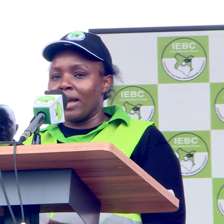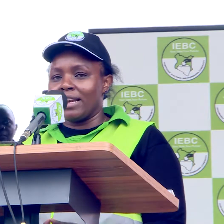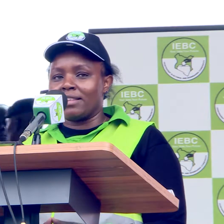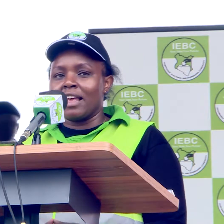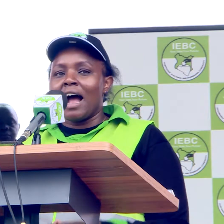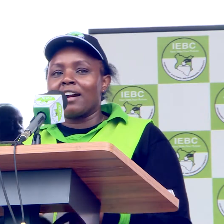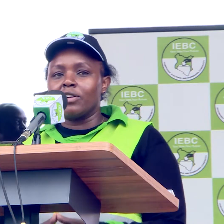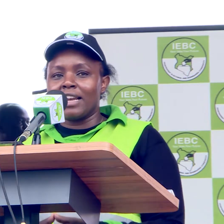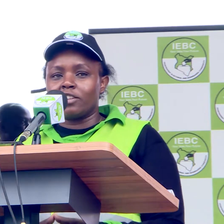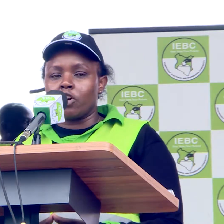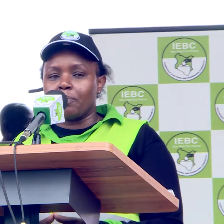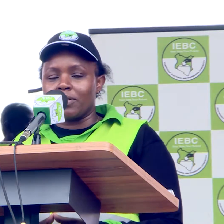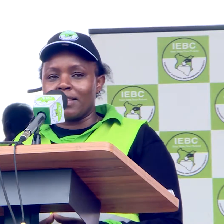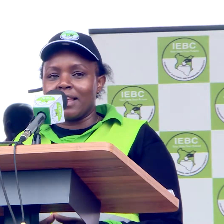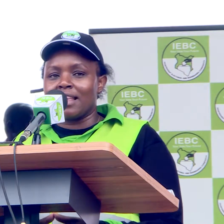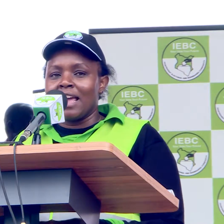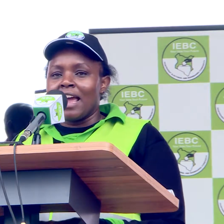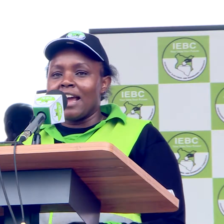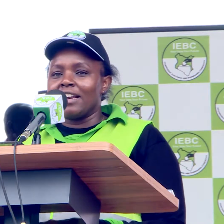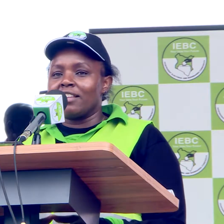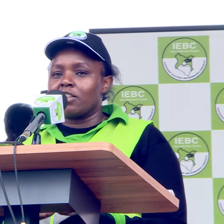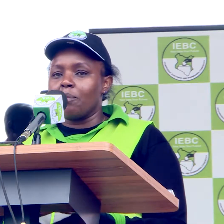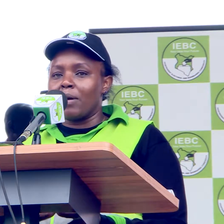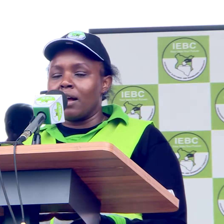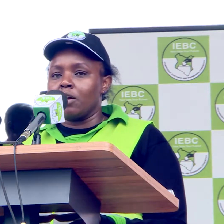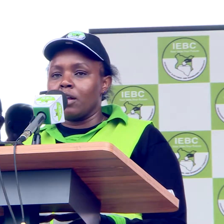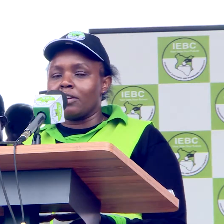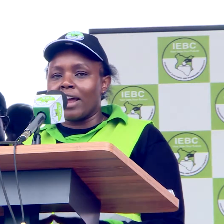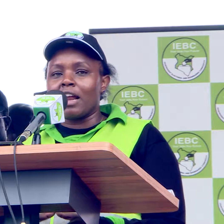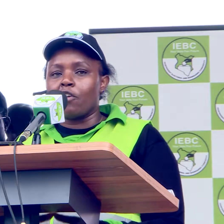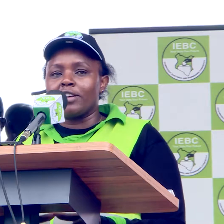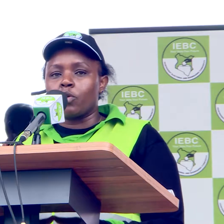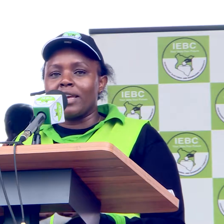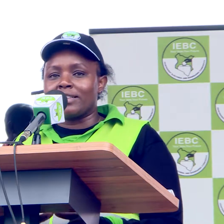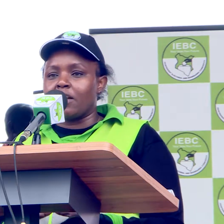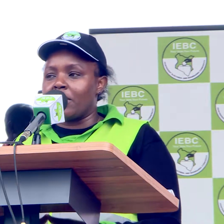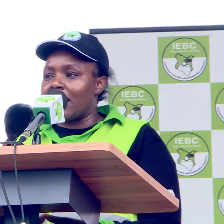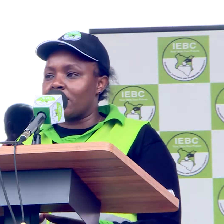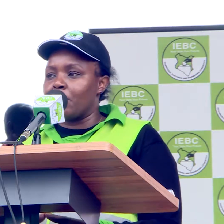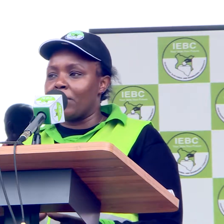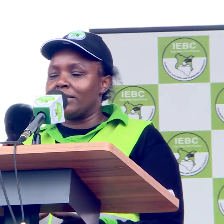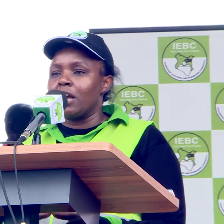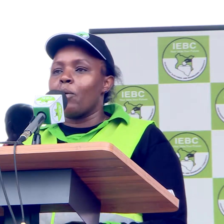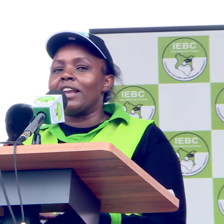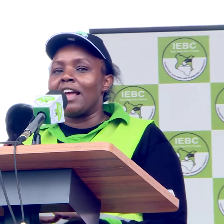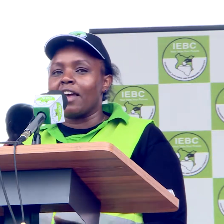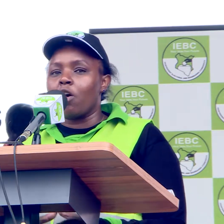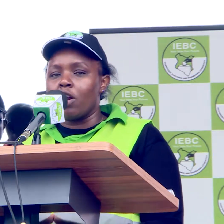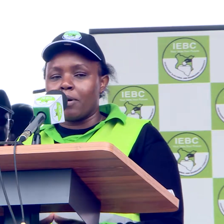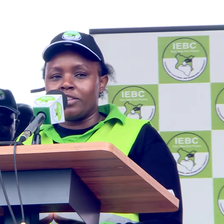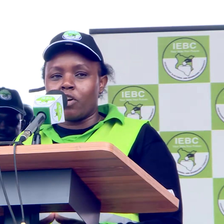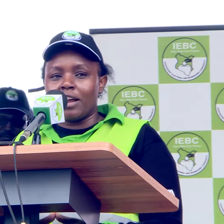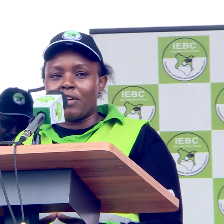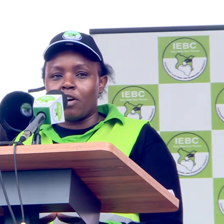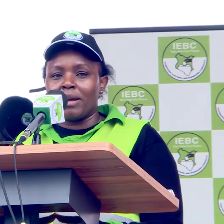create awareness around electoral processes and try and avoid doing it at the very last moment when the